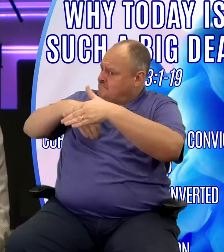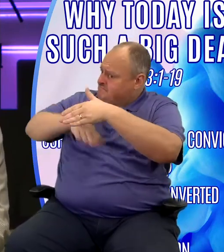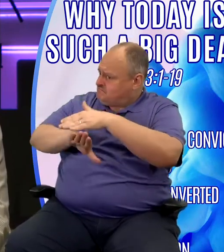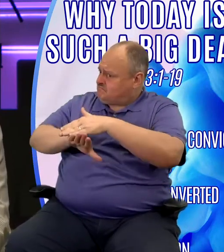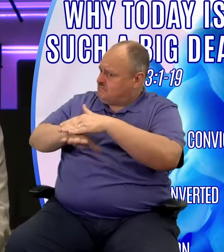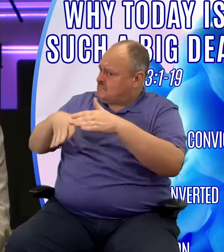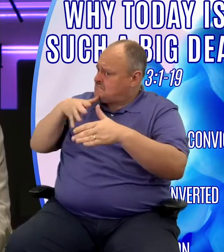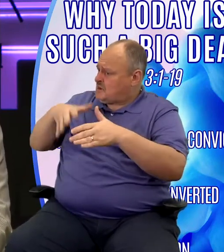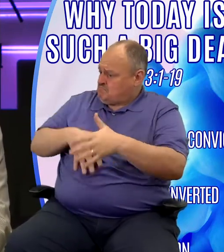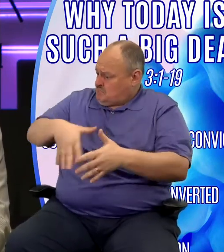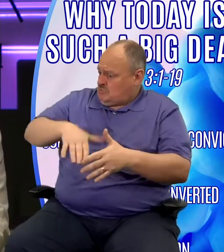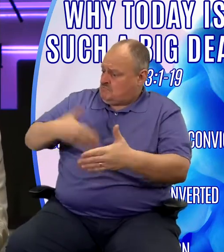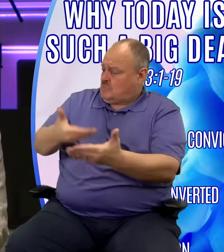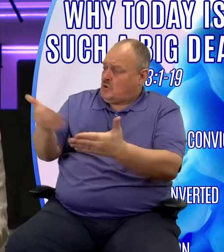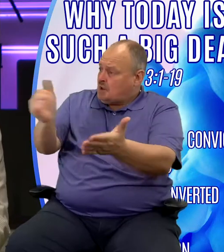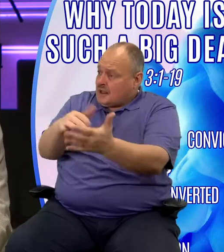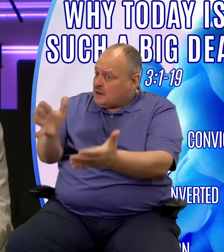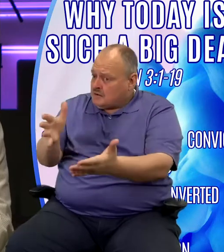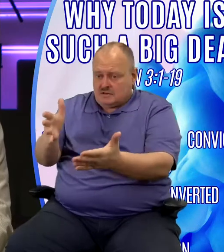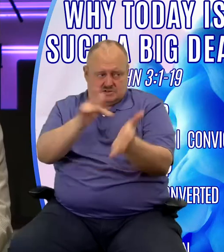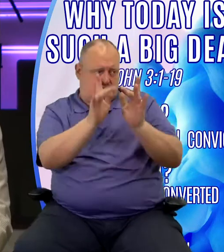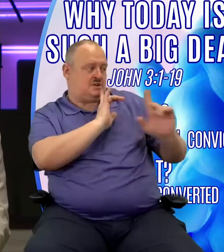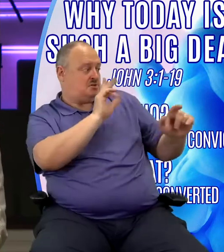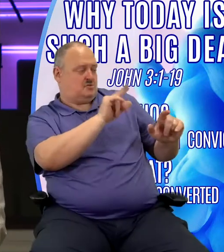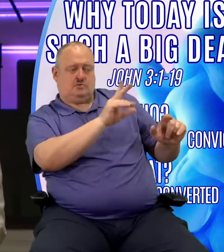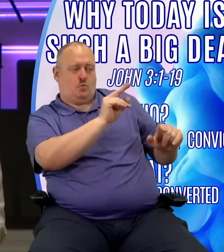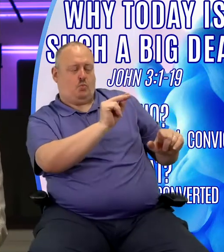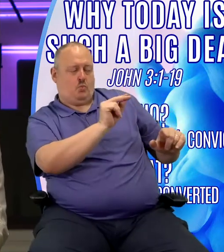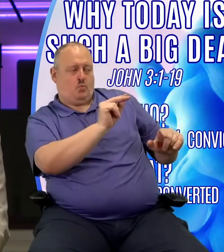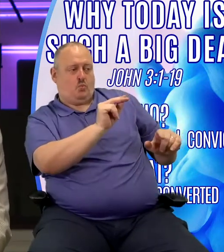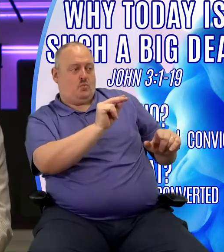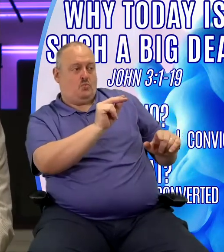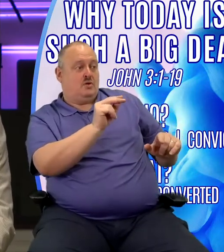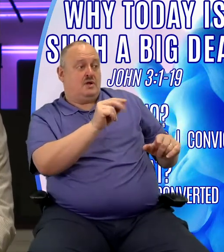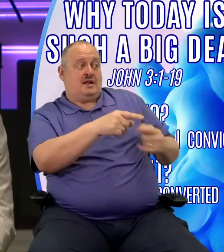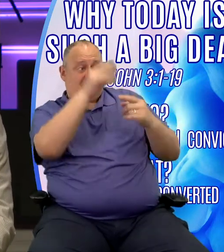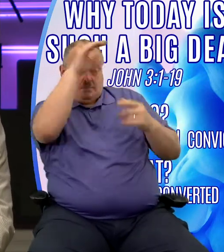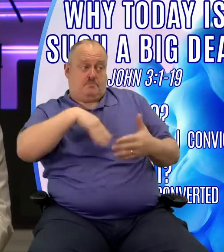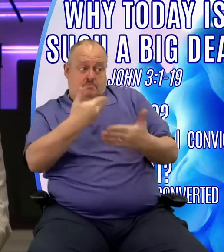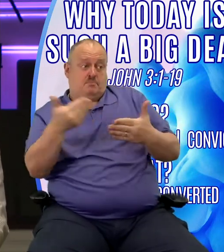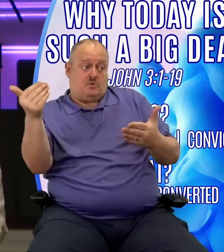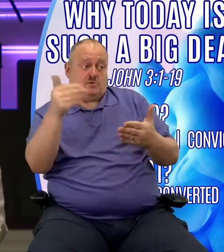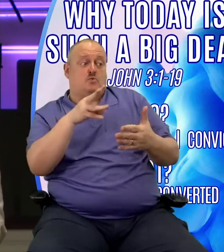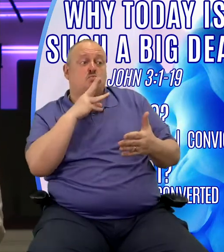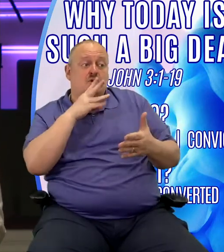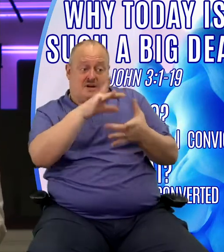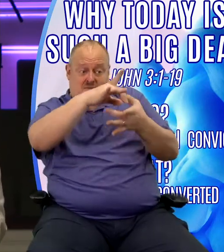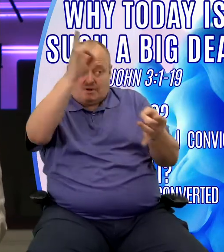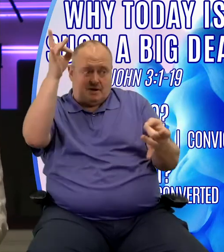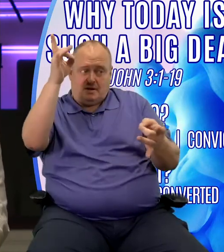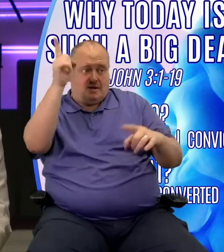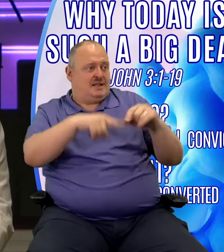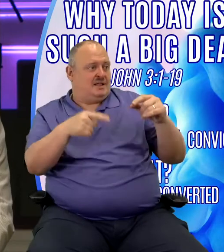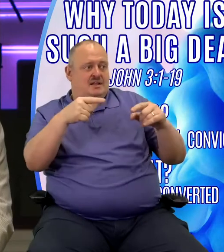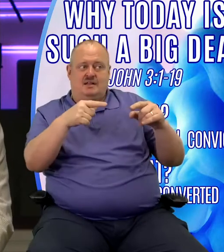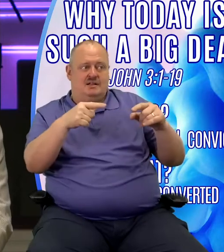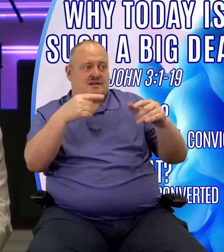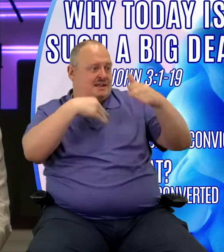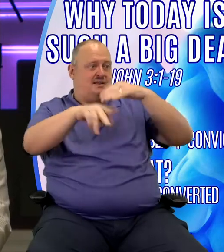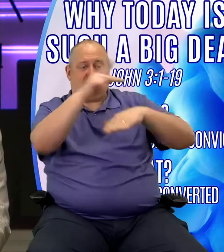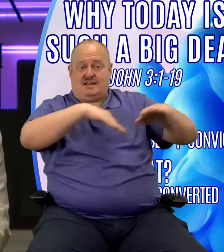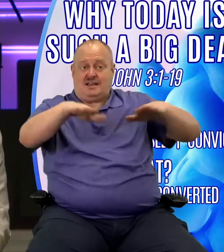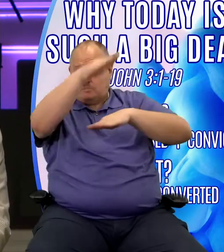his mother's womb and be born? Jesus answered, Verily, verily, I say unto thee, except a man be born of water and of the Spirit, he cannot enter into the kingdom of